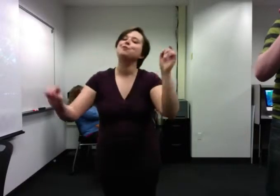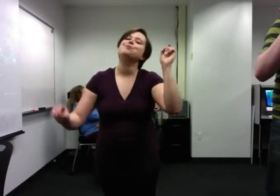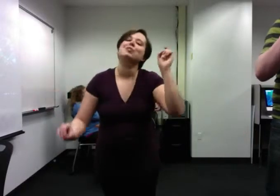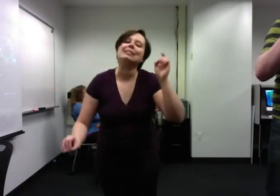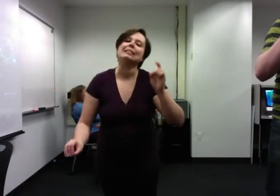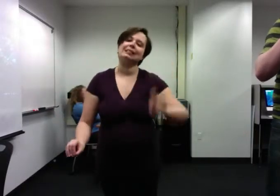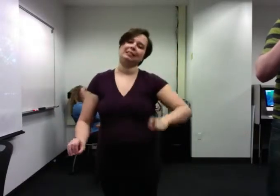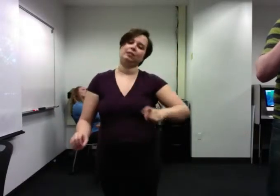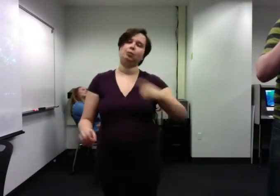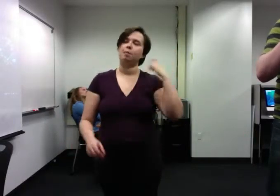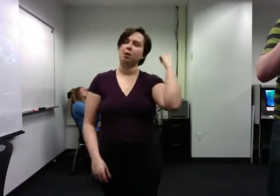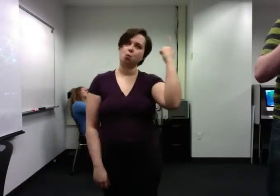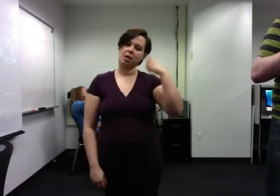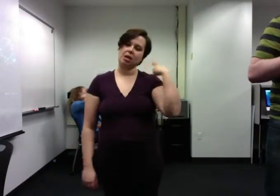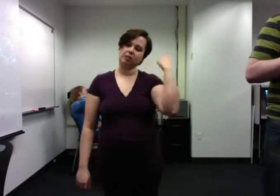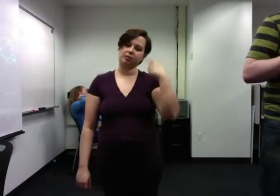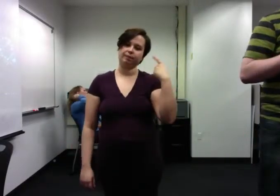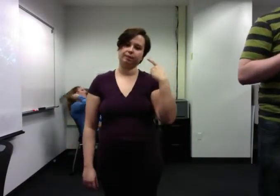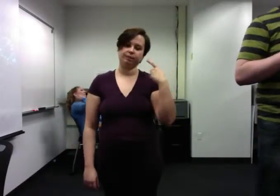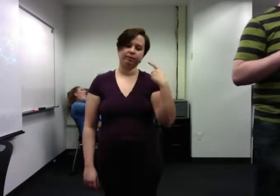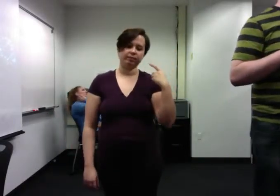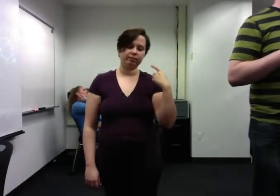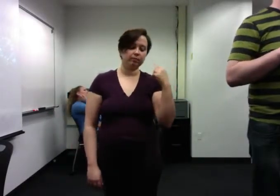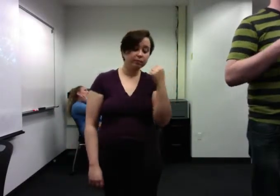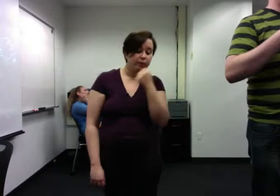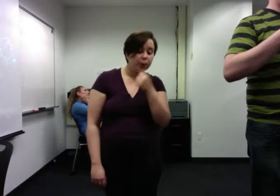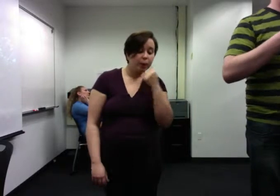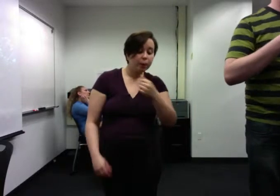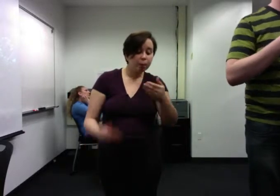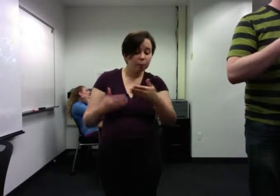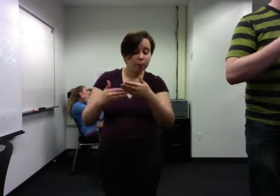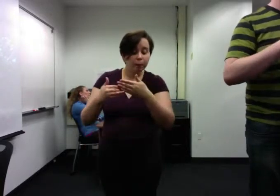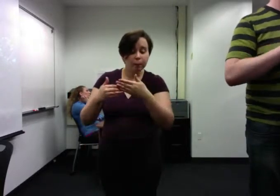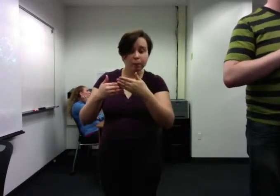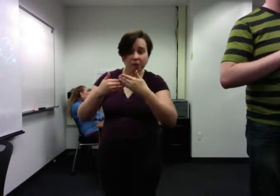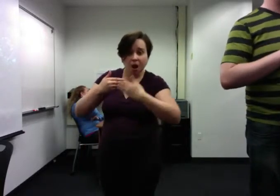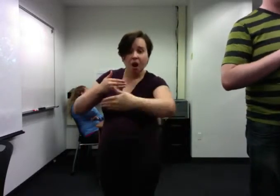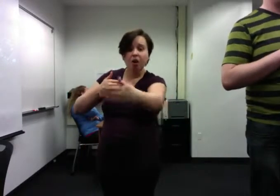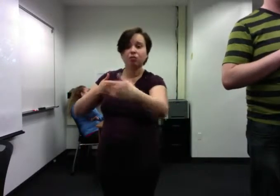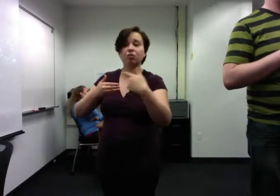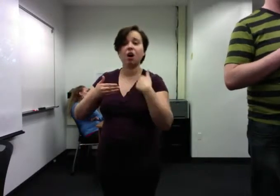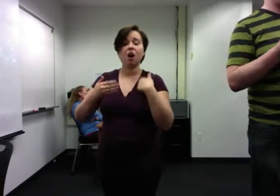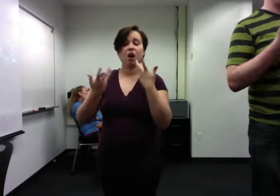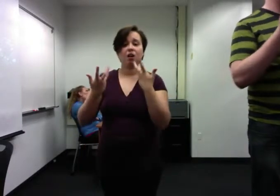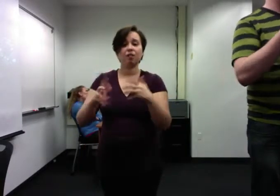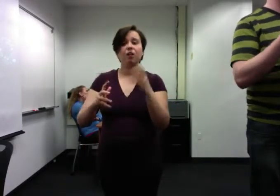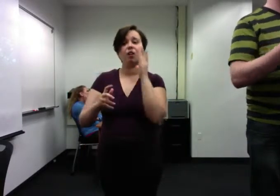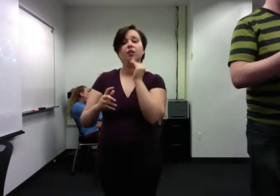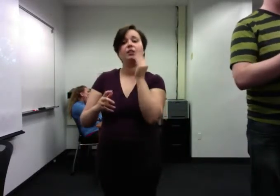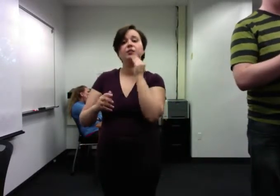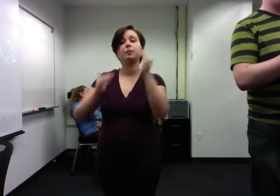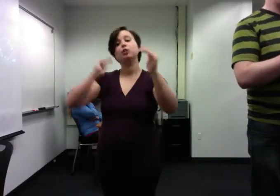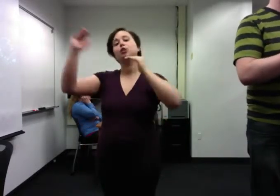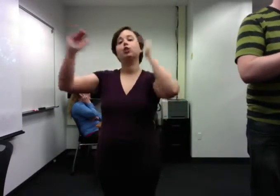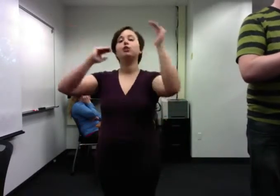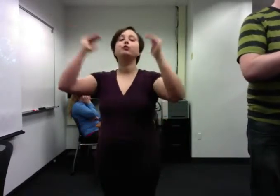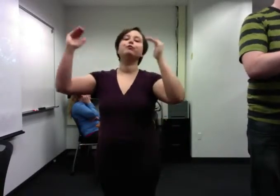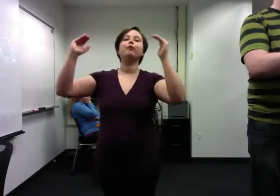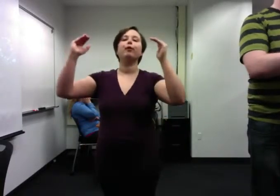And since then, I've done a lot of adult talk shows, and we're not too far away from that even now. The phone rings,